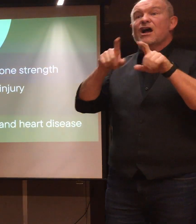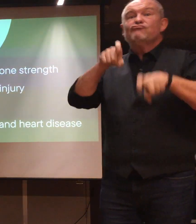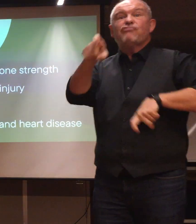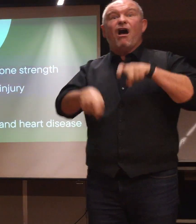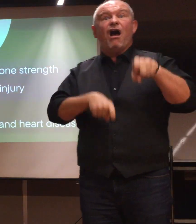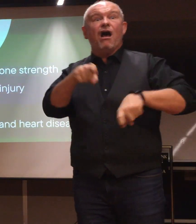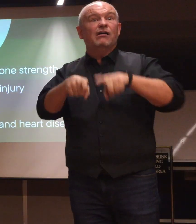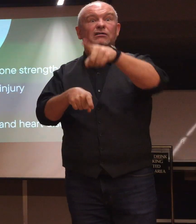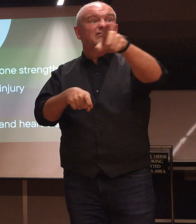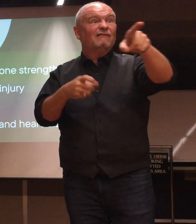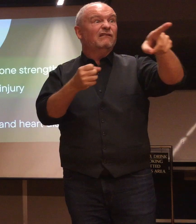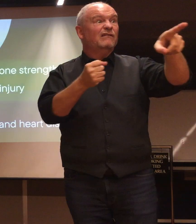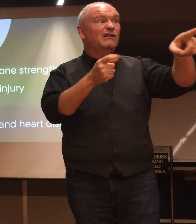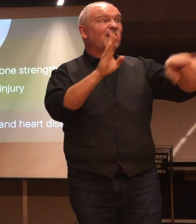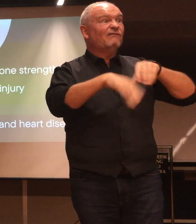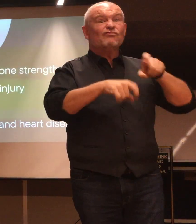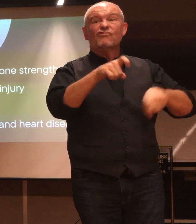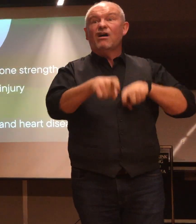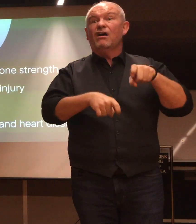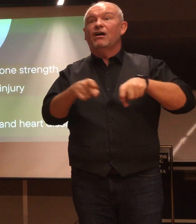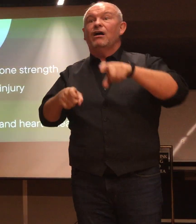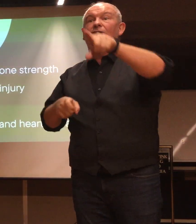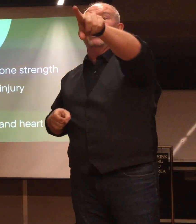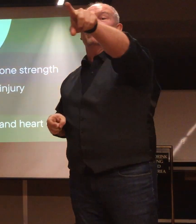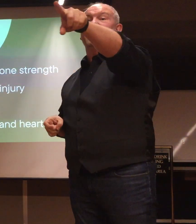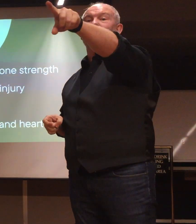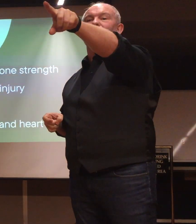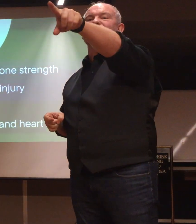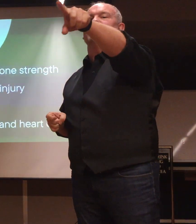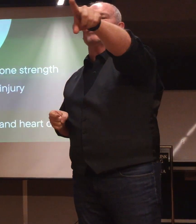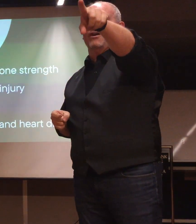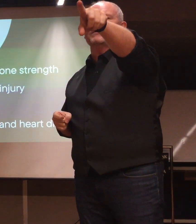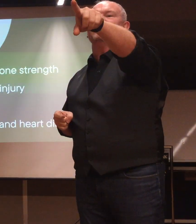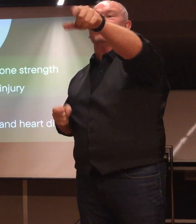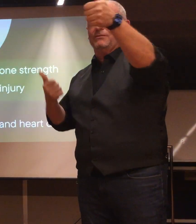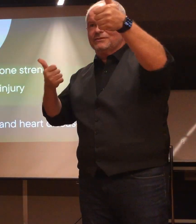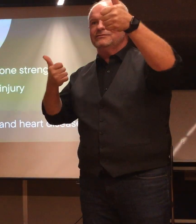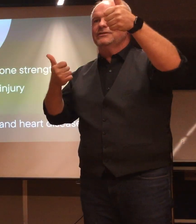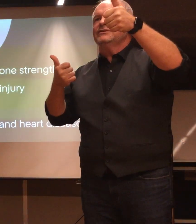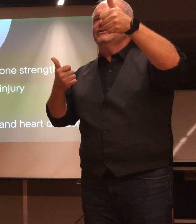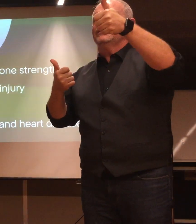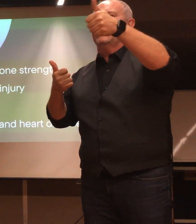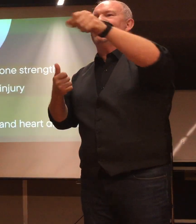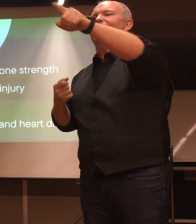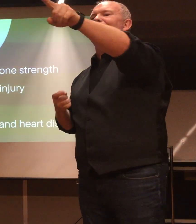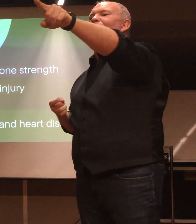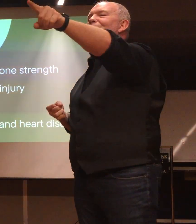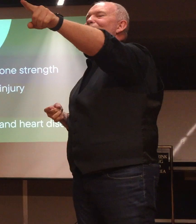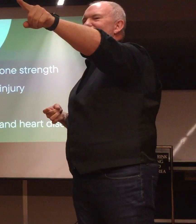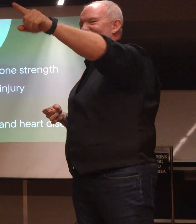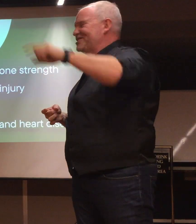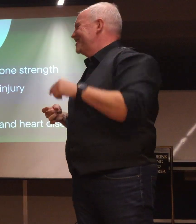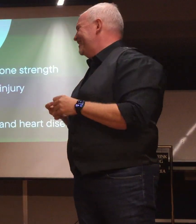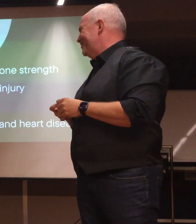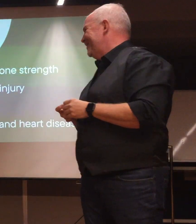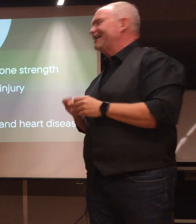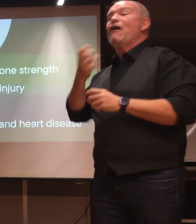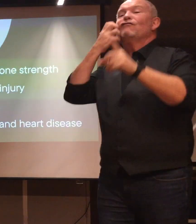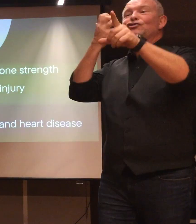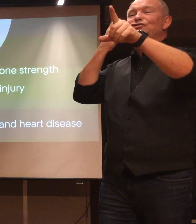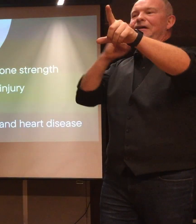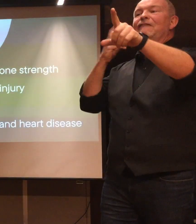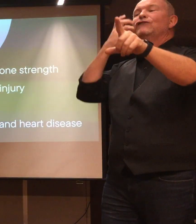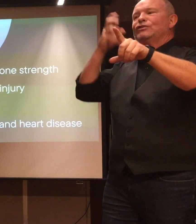cycling? No? Yeah, Yeah, cycle? sometimes. Yeah? In my future, she said down the